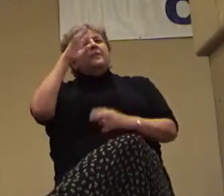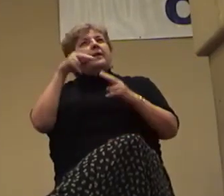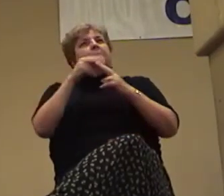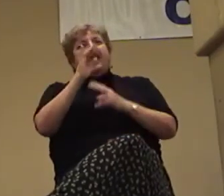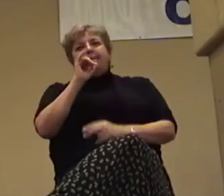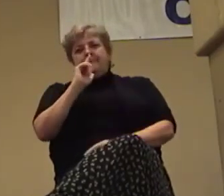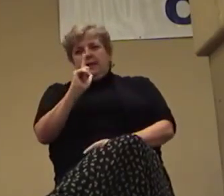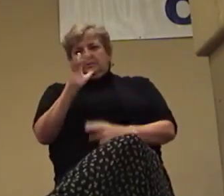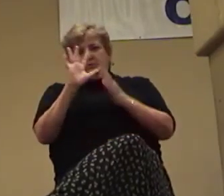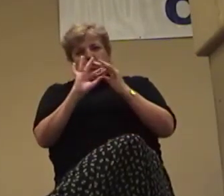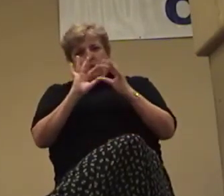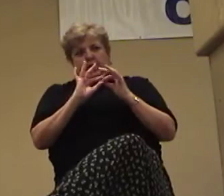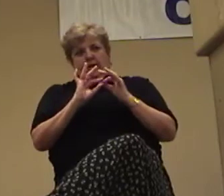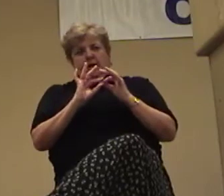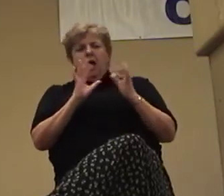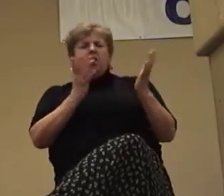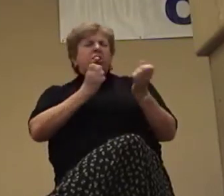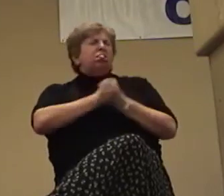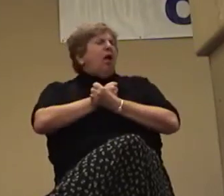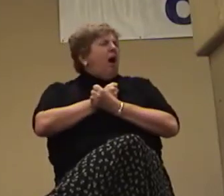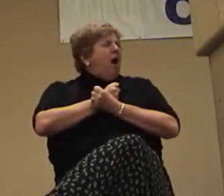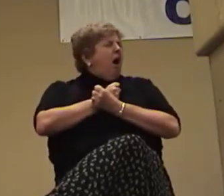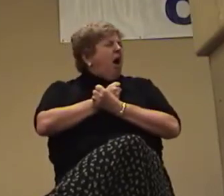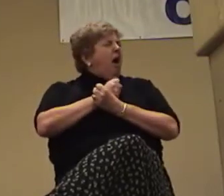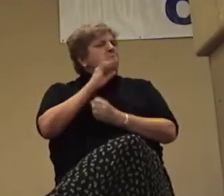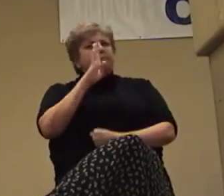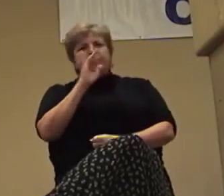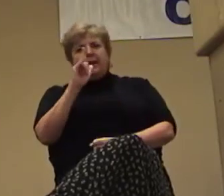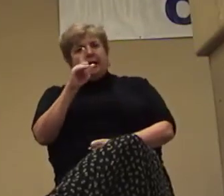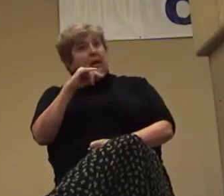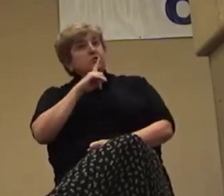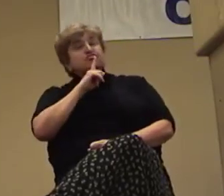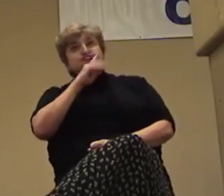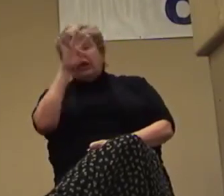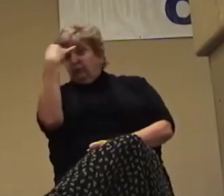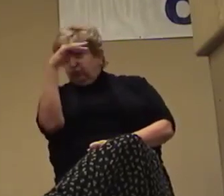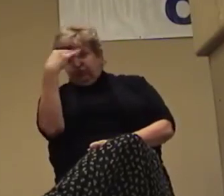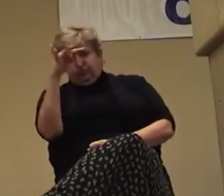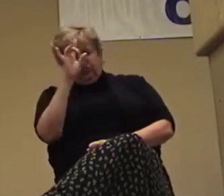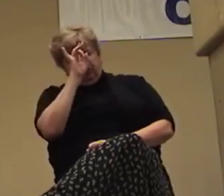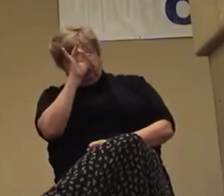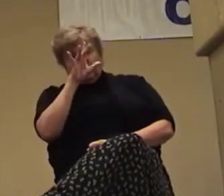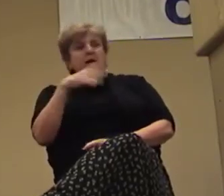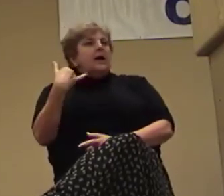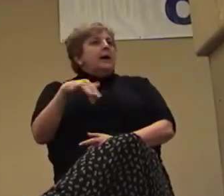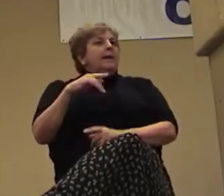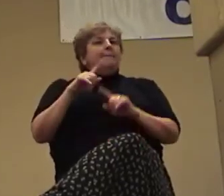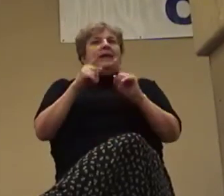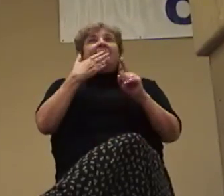Bill. Love Bill. Bill was just whacked out. You know what I mean? And thank God he didn't do crack.